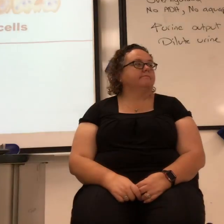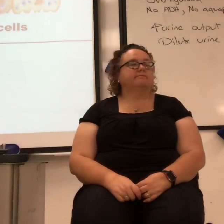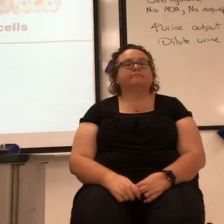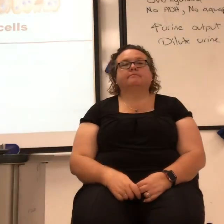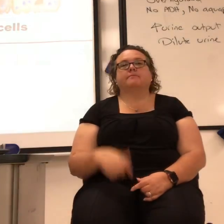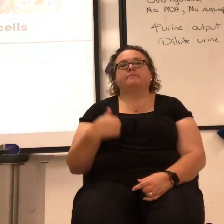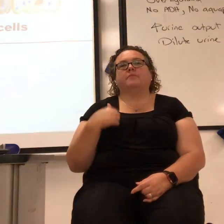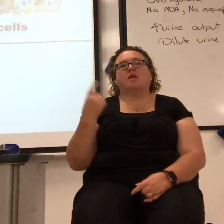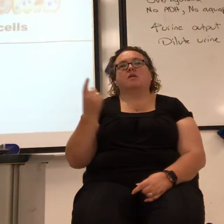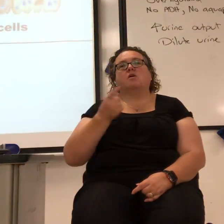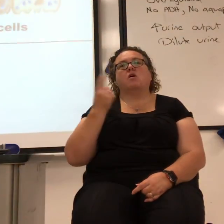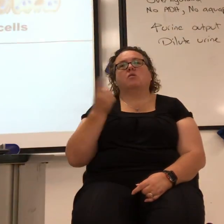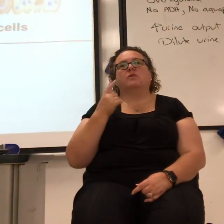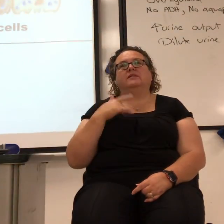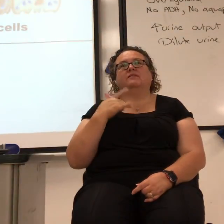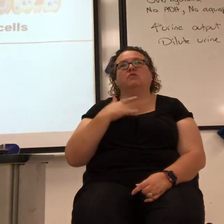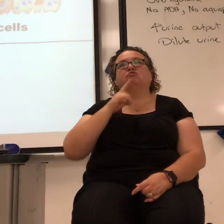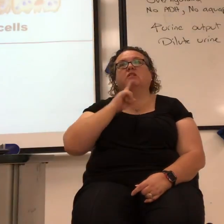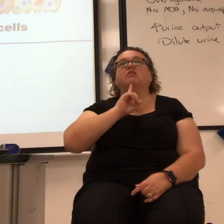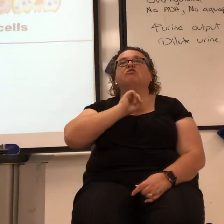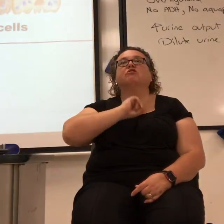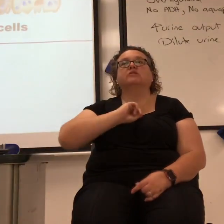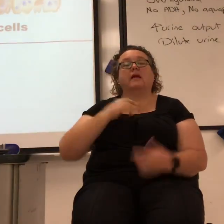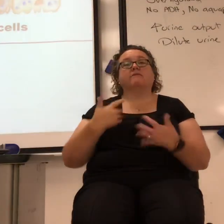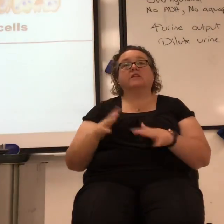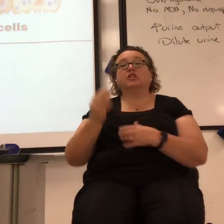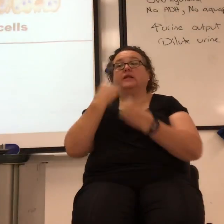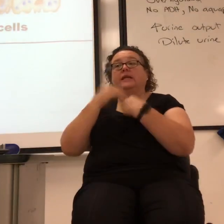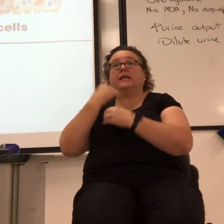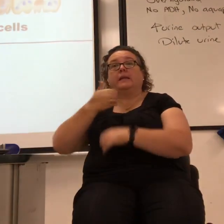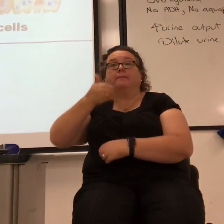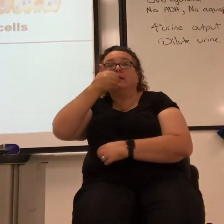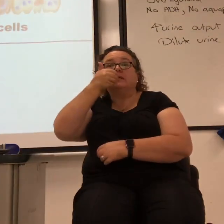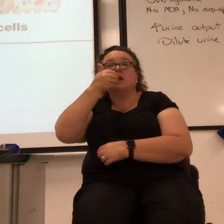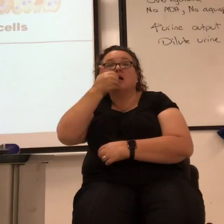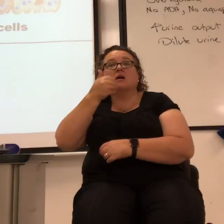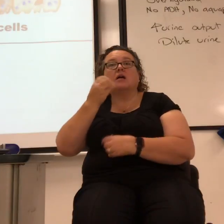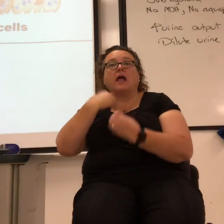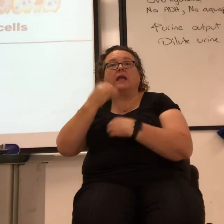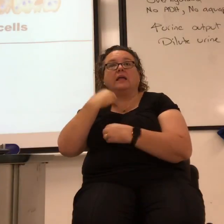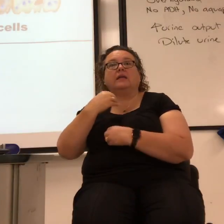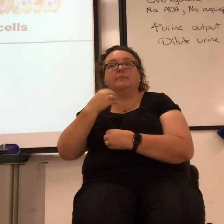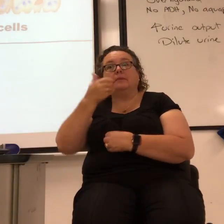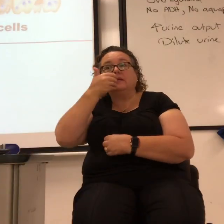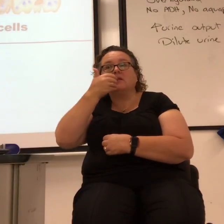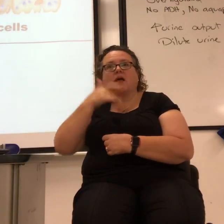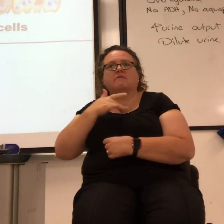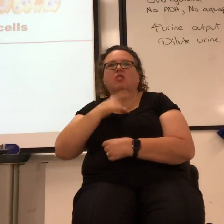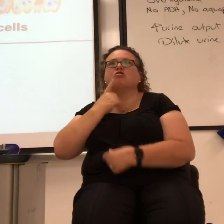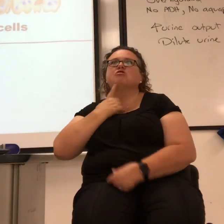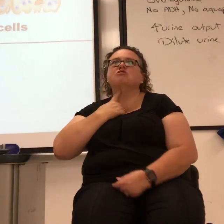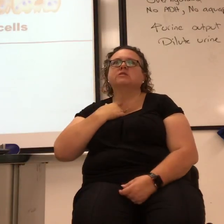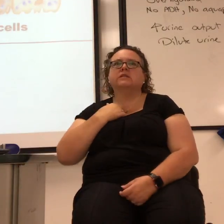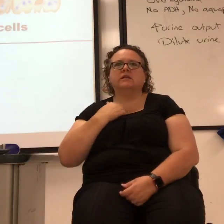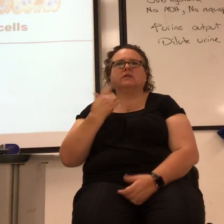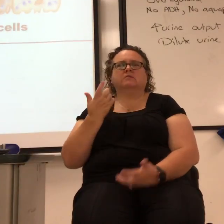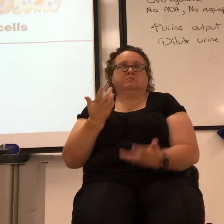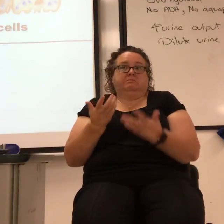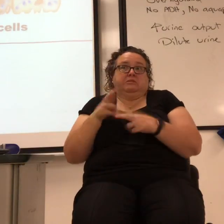I always feel really thirsty after I eat pizza. I know exactly why. It's very salty. That makes you